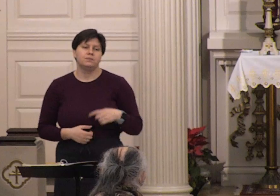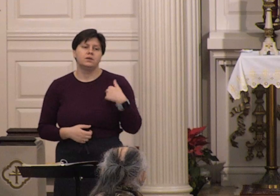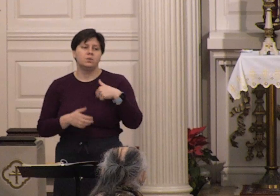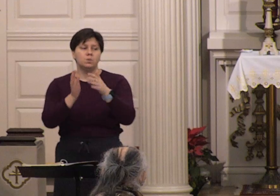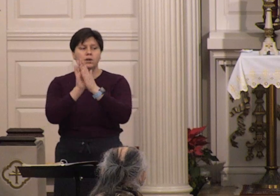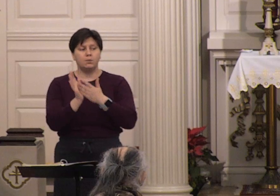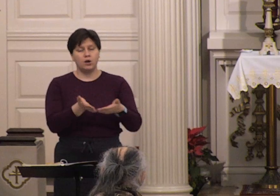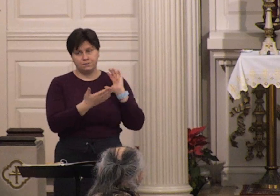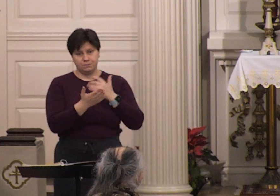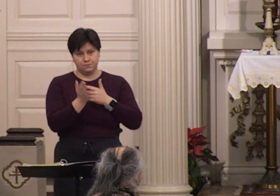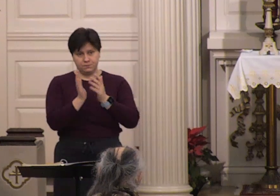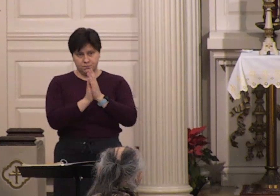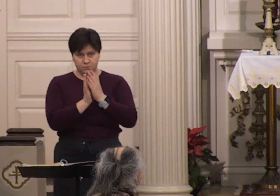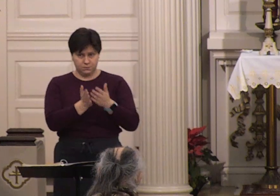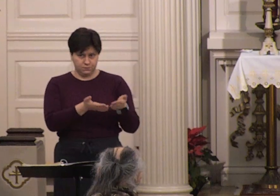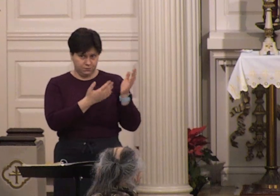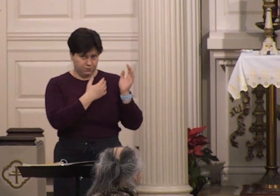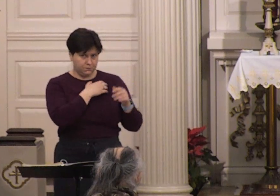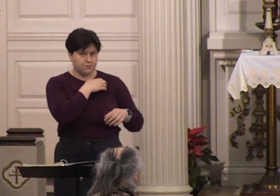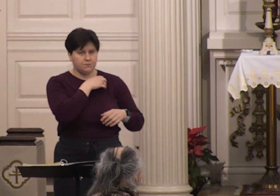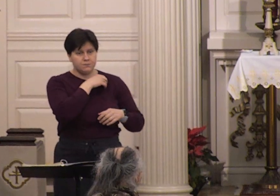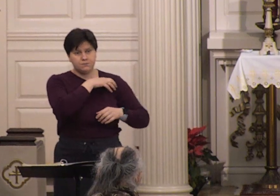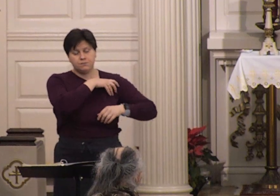Lord. Lord, hear our prayer.